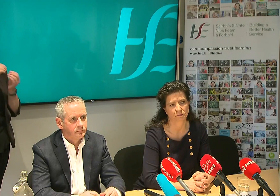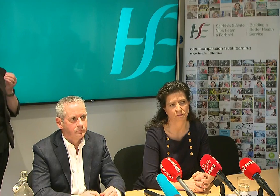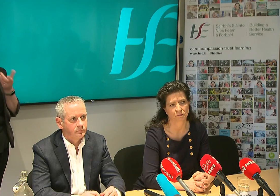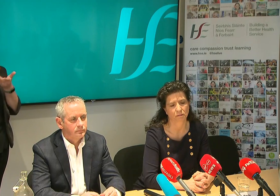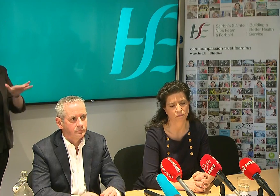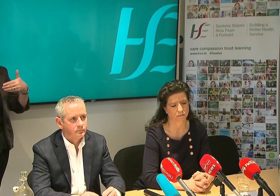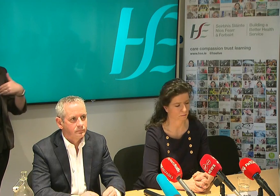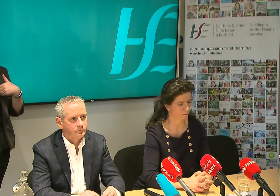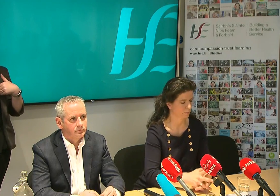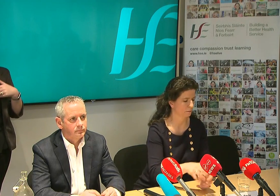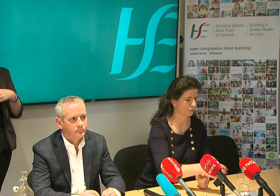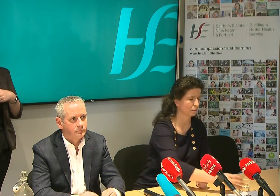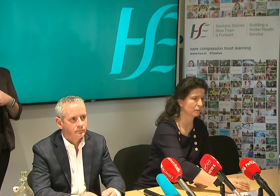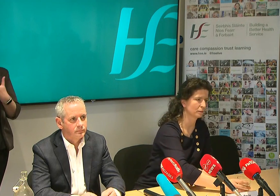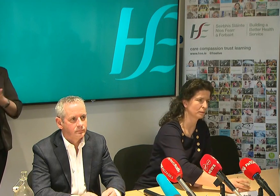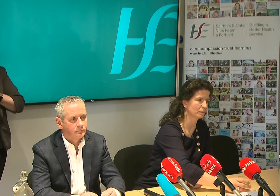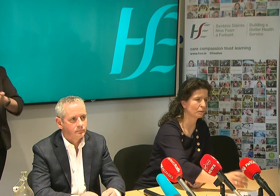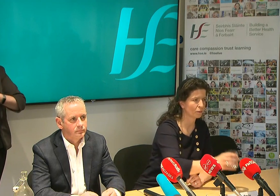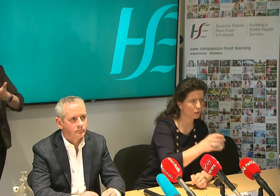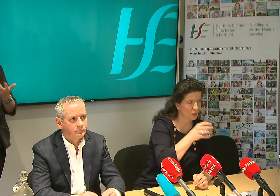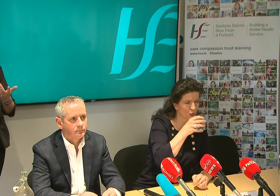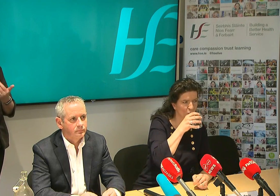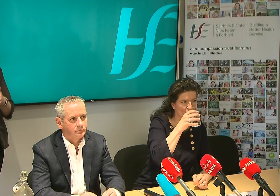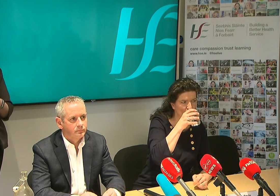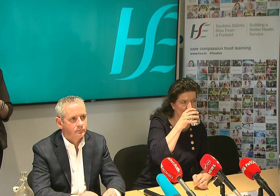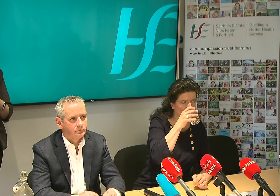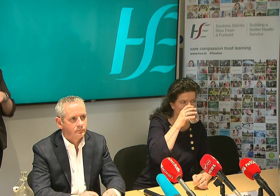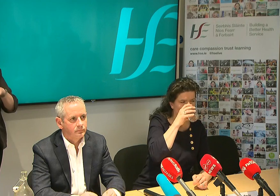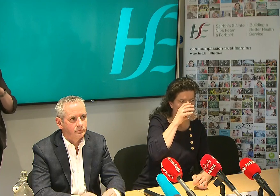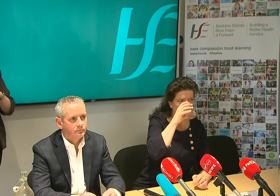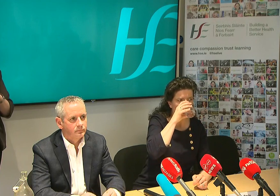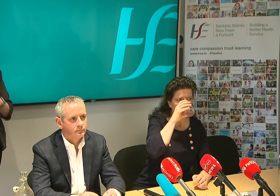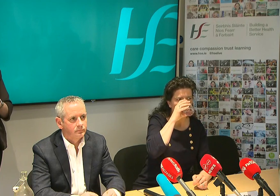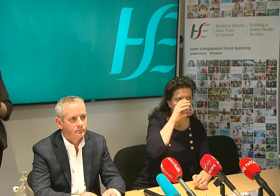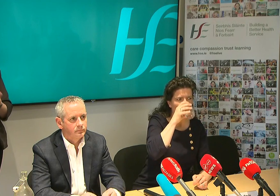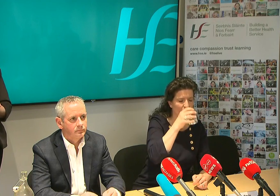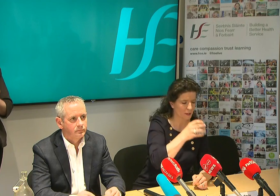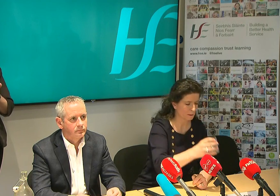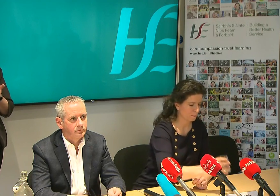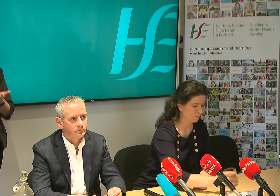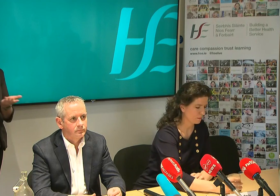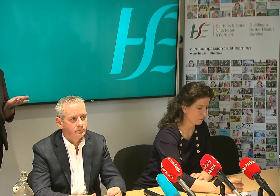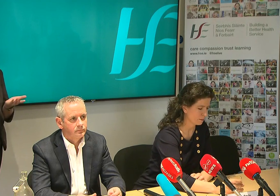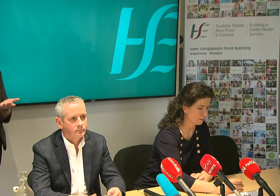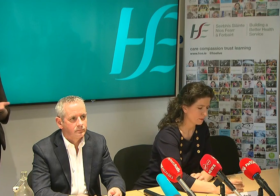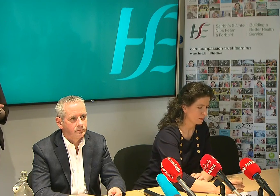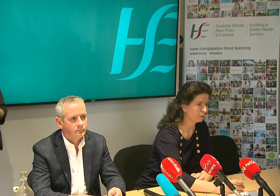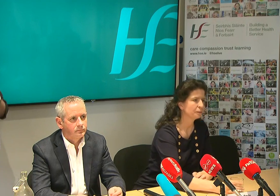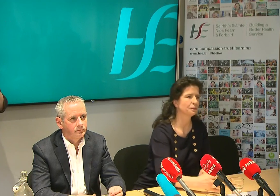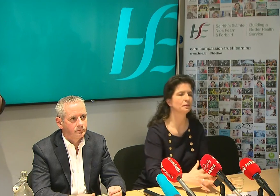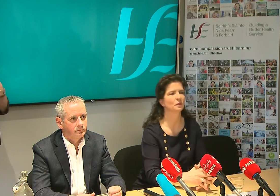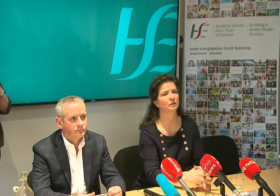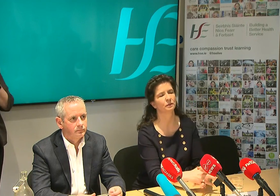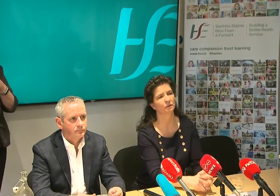I know I got loads of texts last night, so obviously the case, we know where the case is, but obviously we're not saying it. You had children in other counties,